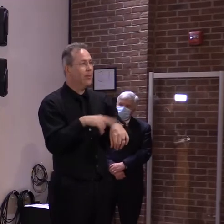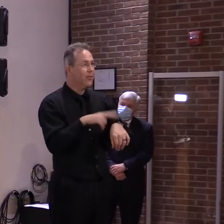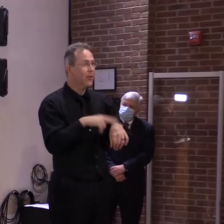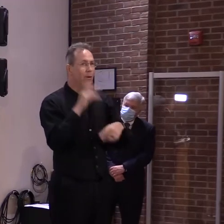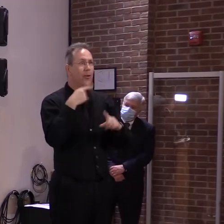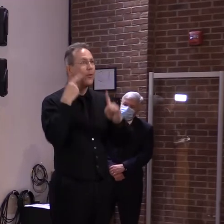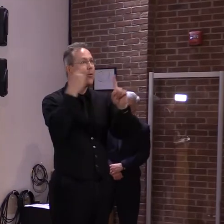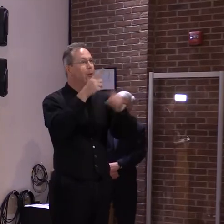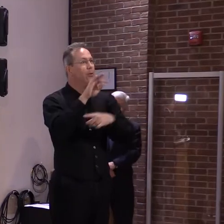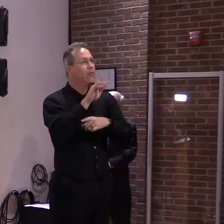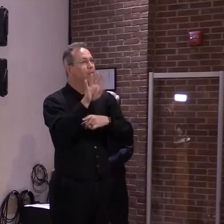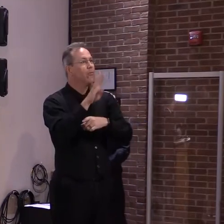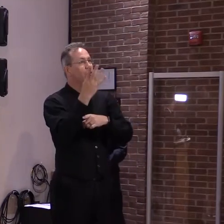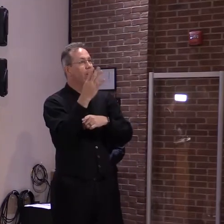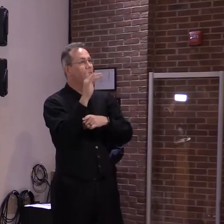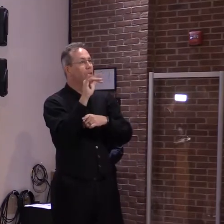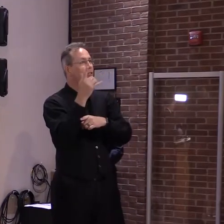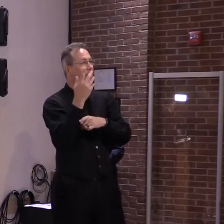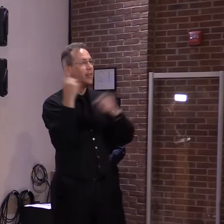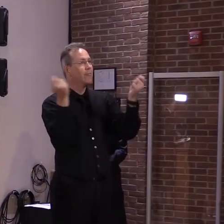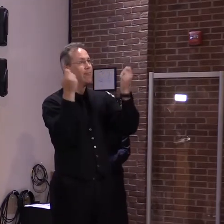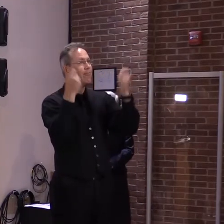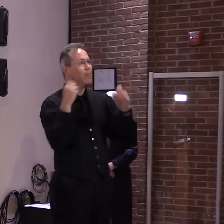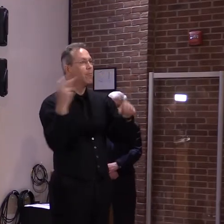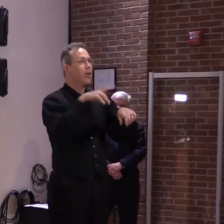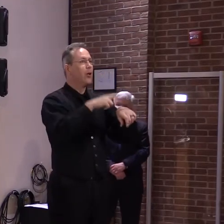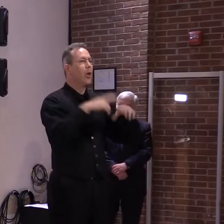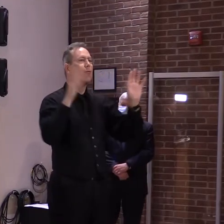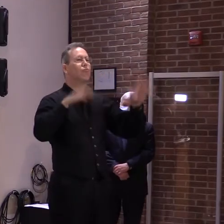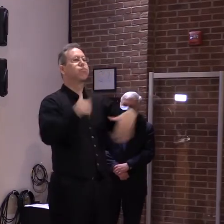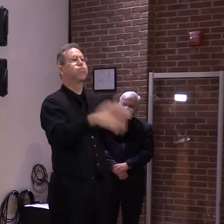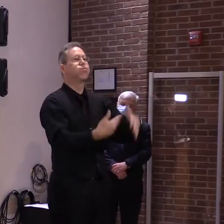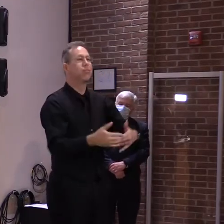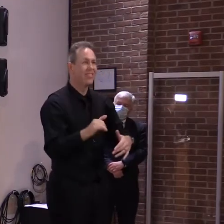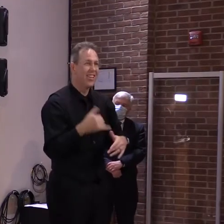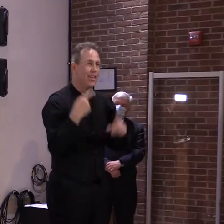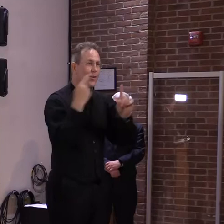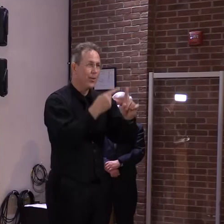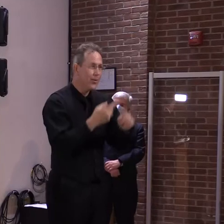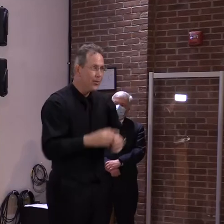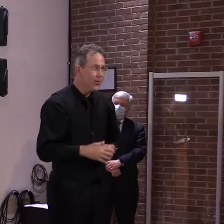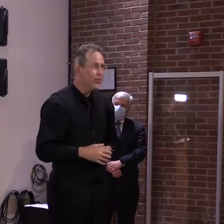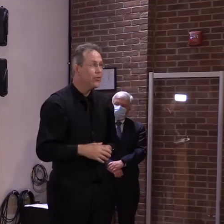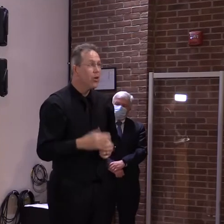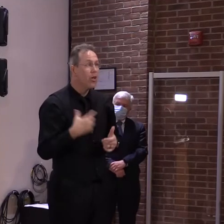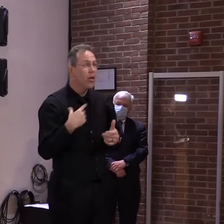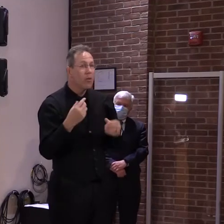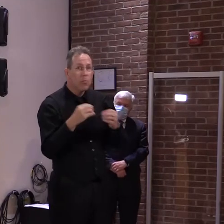and we'll continue as we move forward to get more and more people vaccinated, because that really is the ticket to